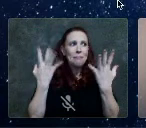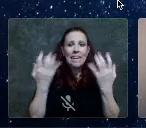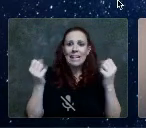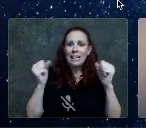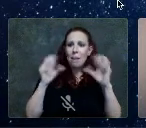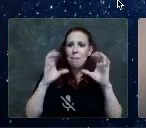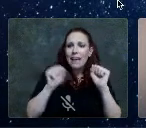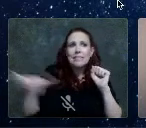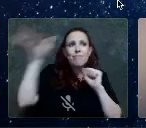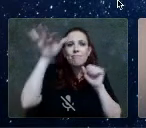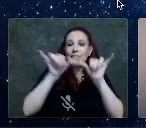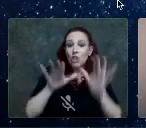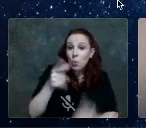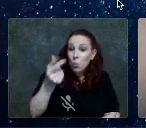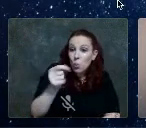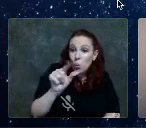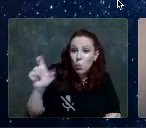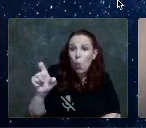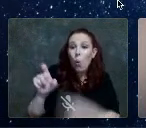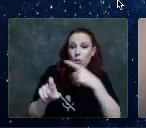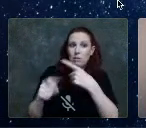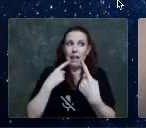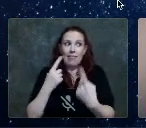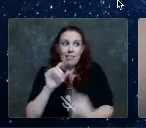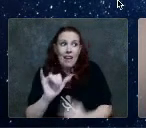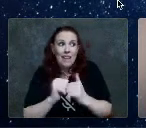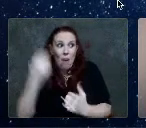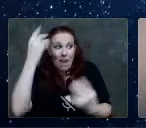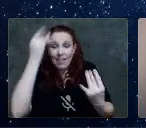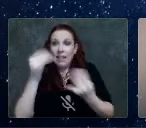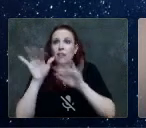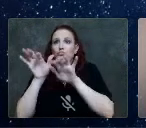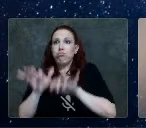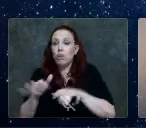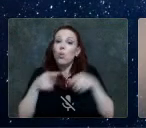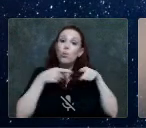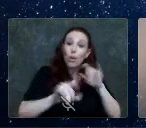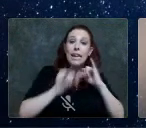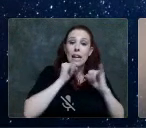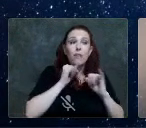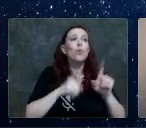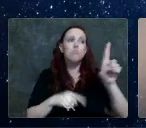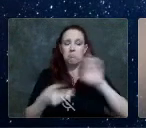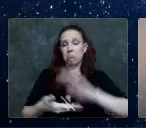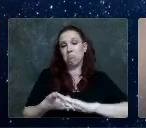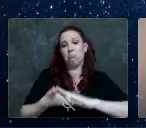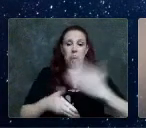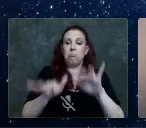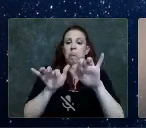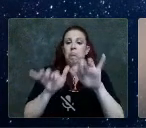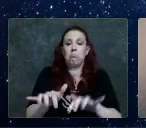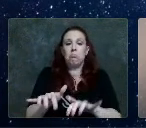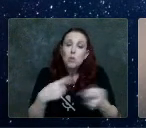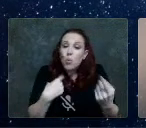who've told us, like Google engineers who've said, like, this is how I actually think. So interviews, this is what I do in interviews. Just tell the interviewer, I want to